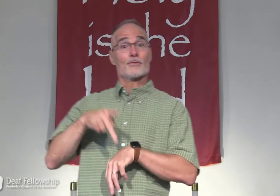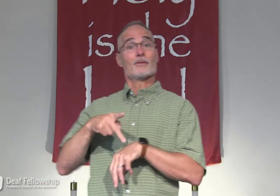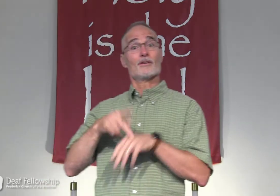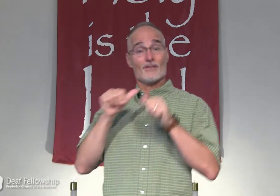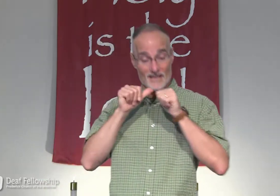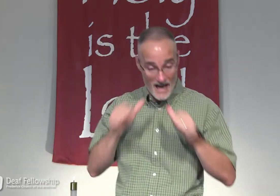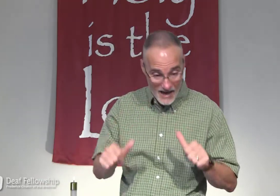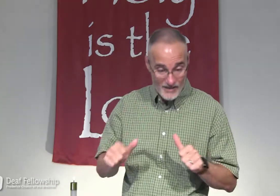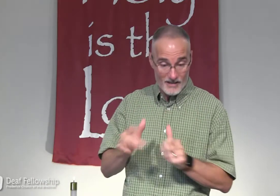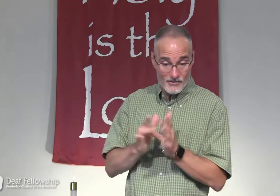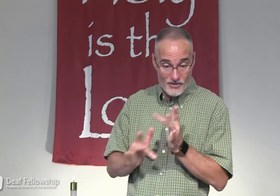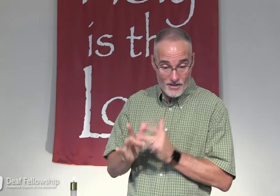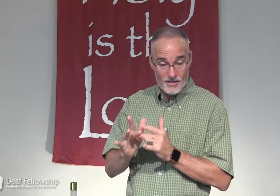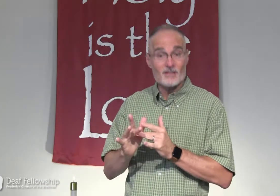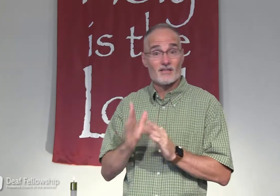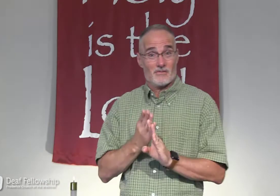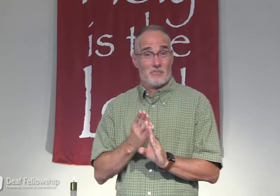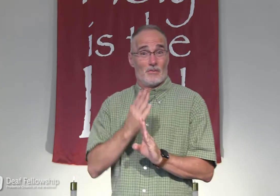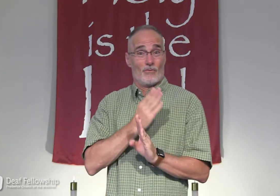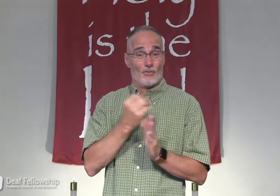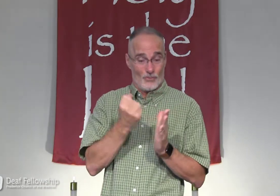He clearly rejected the teaching.